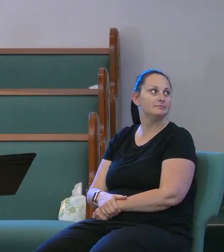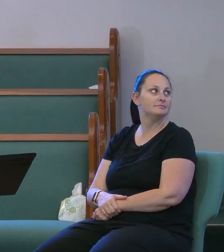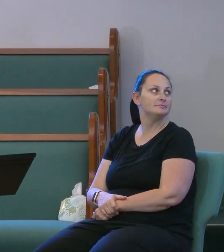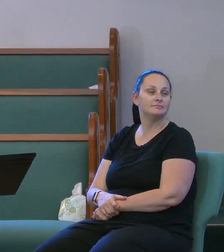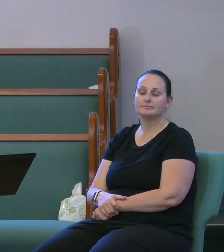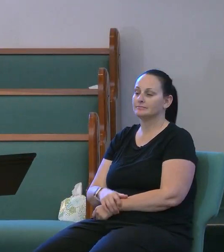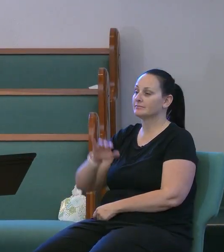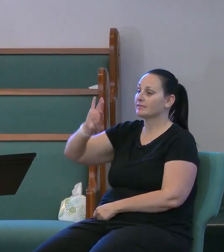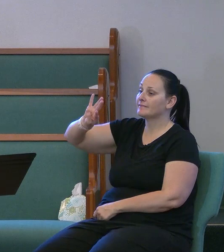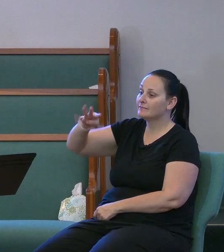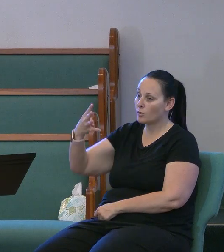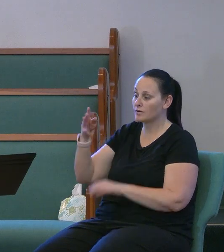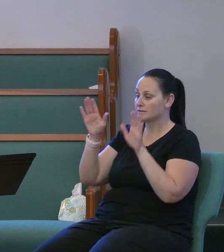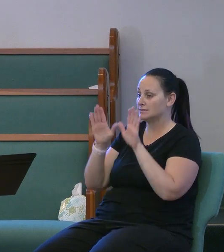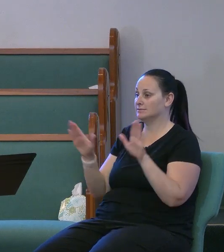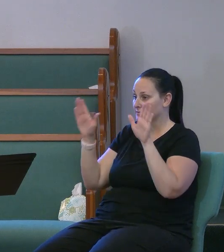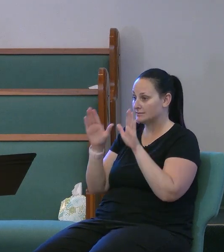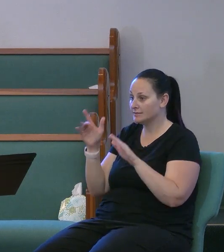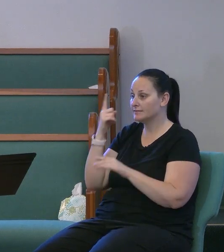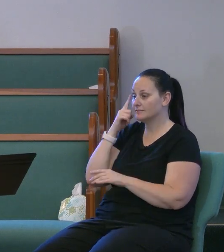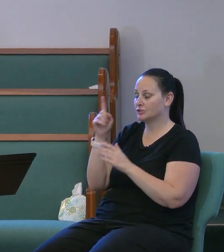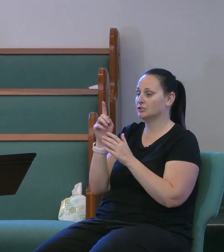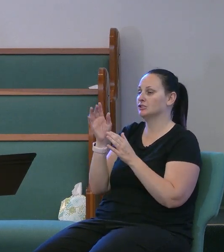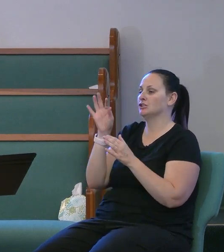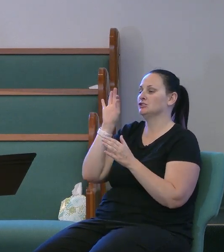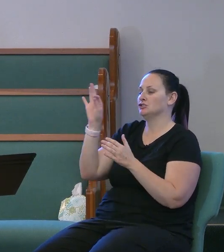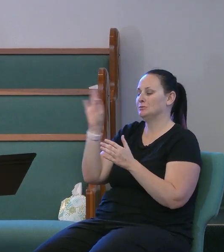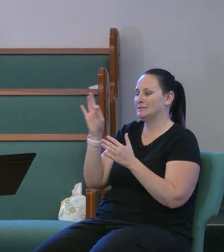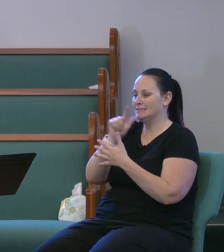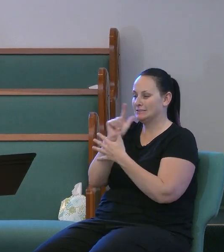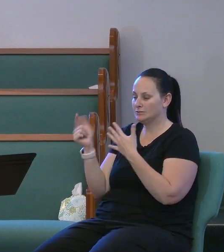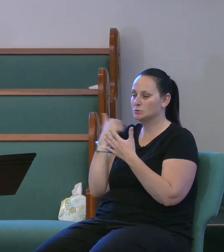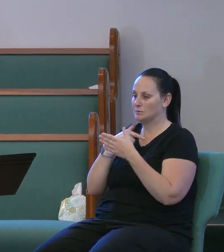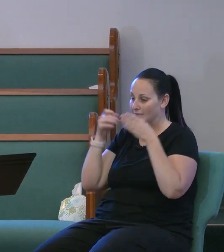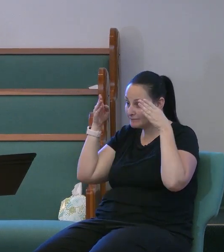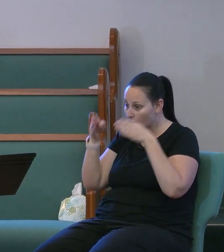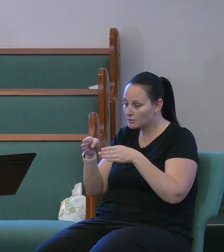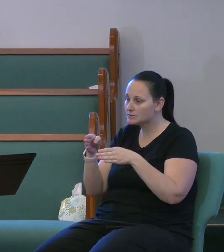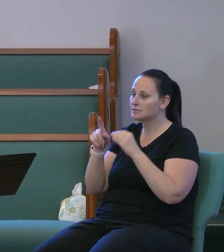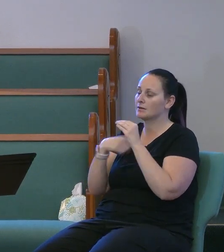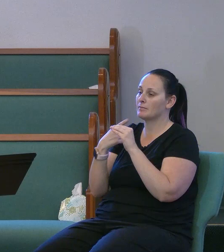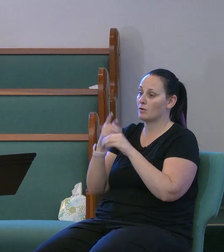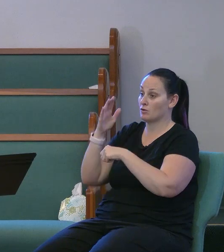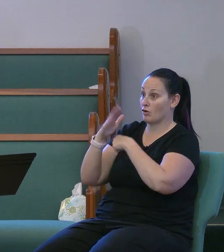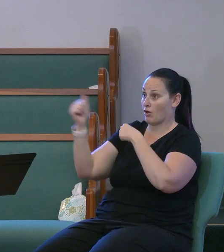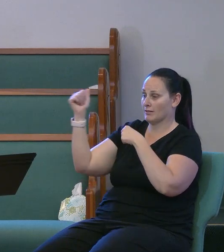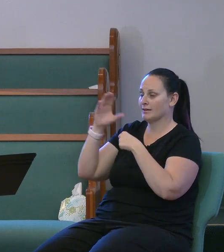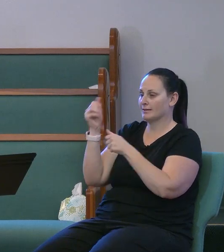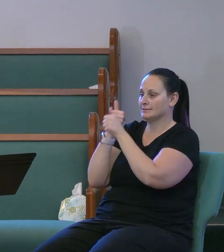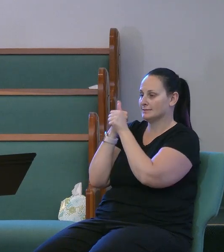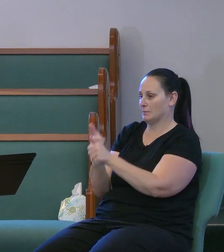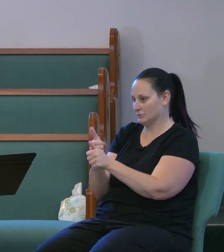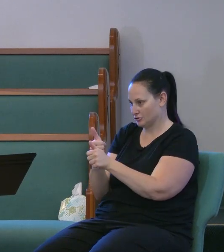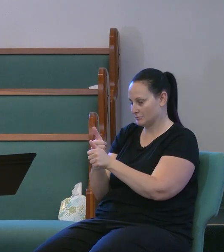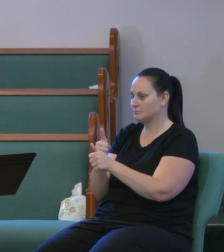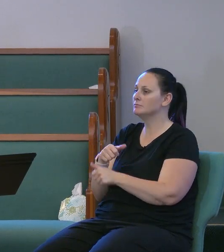It is the fourth Sunday in a sermon series that we have been focused on calling and discipleship.